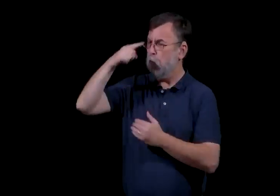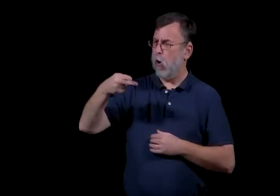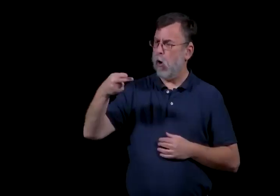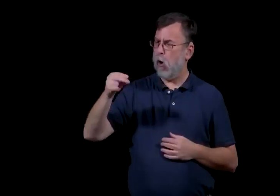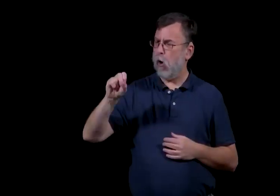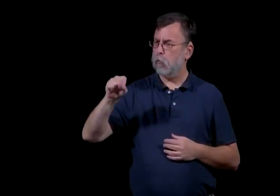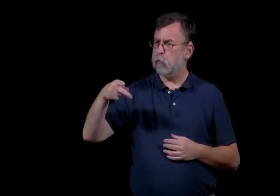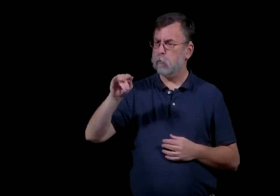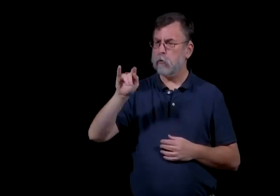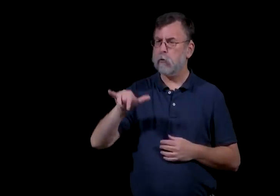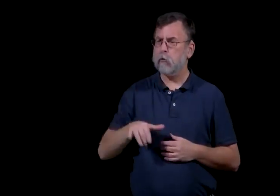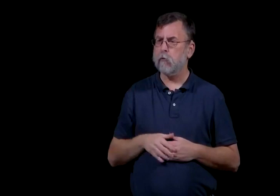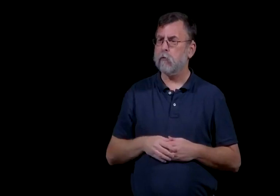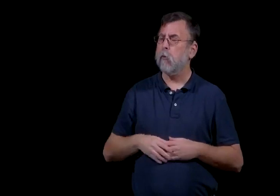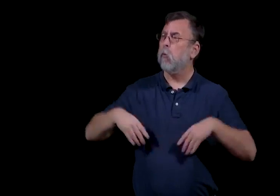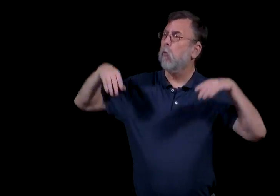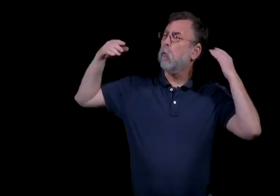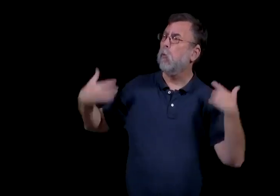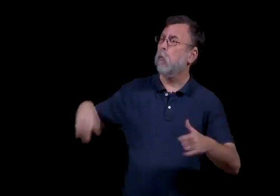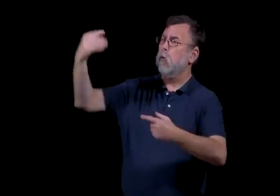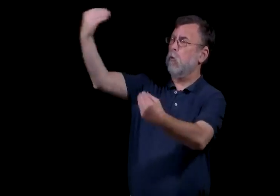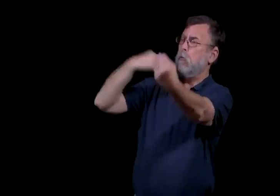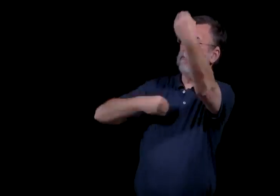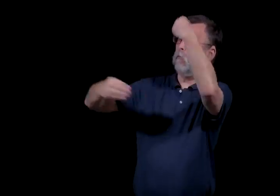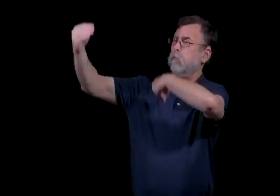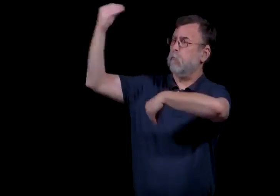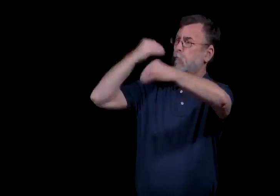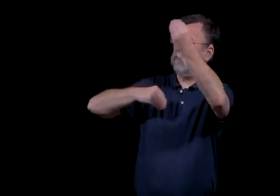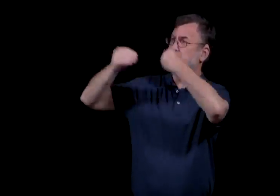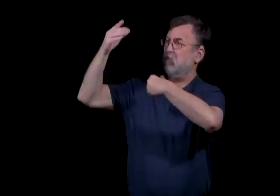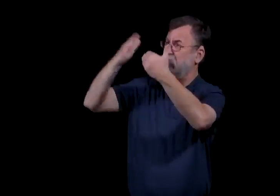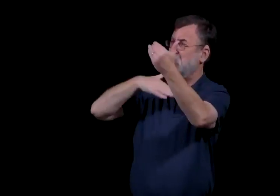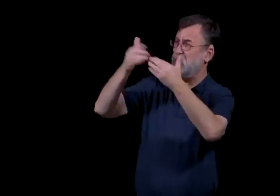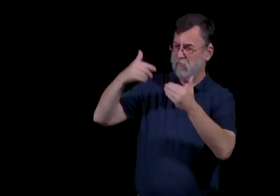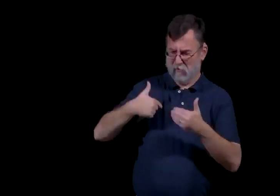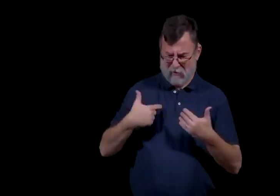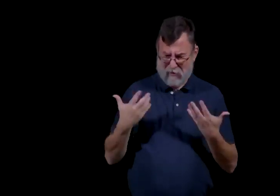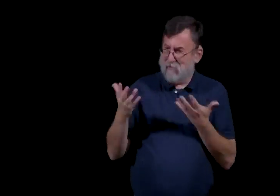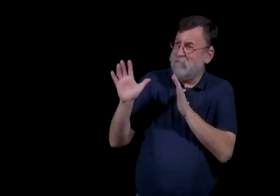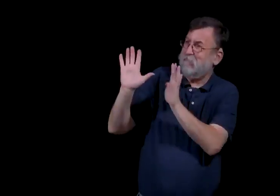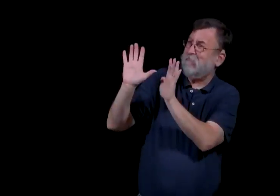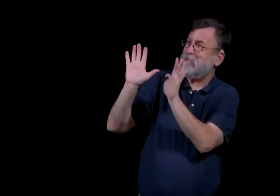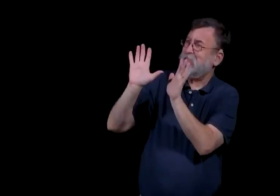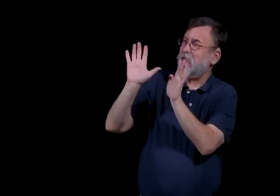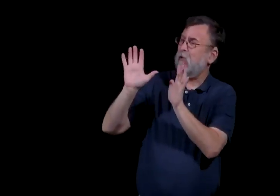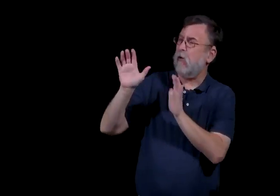This is our way in Psalms of thanking God for his hospitality to us. He